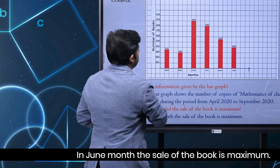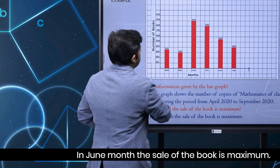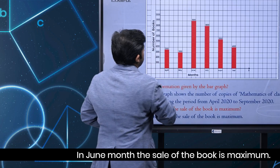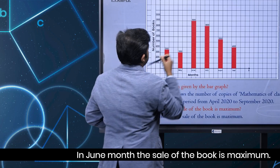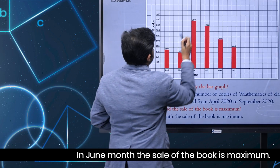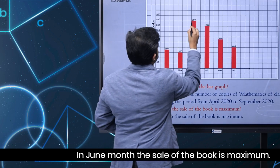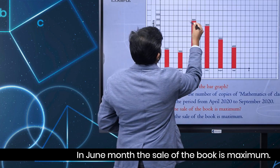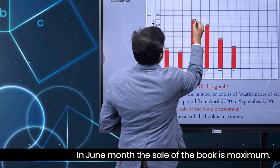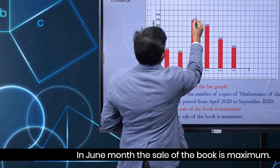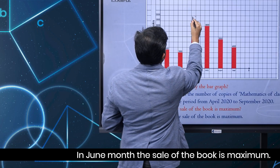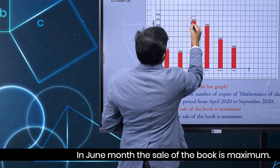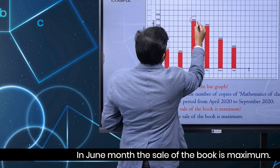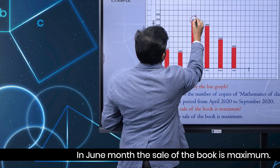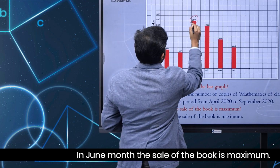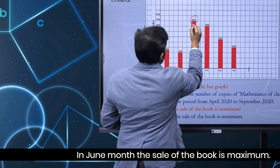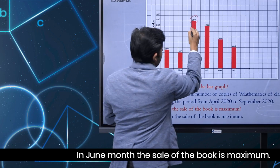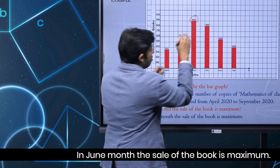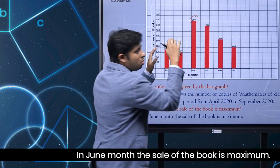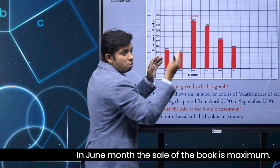In June month, the sale of the book is maximum.